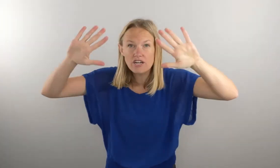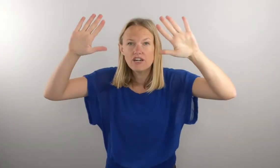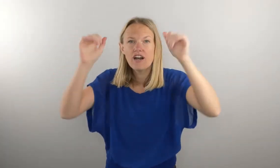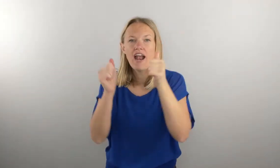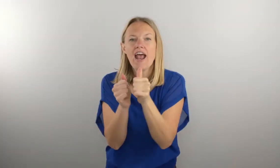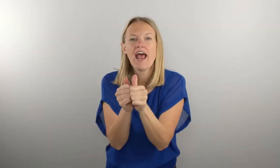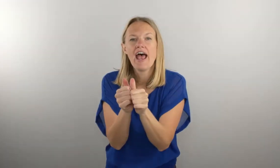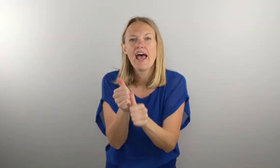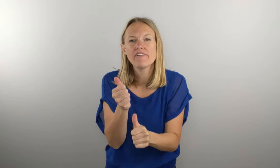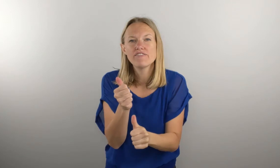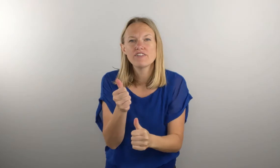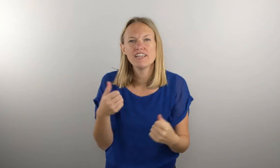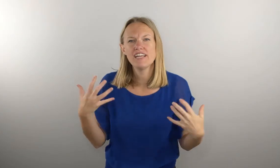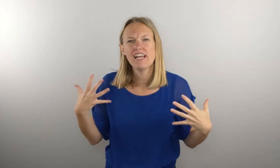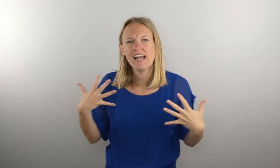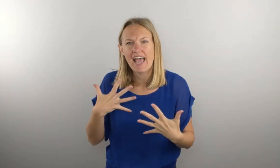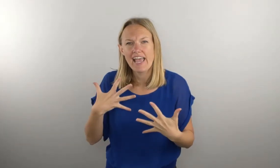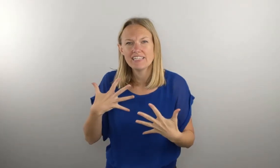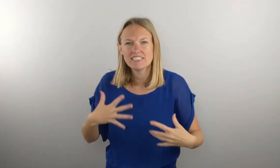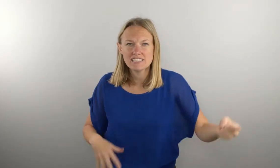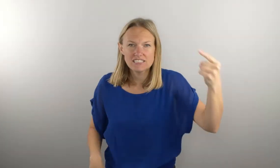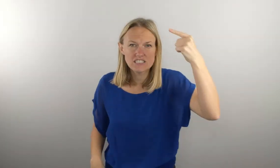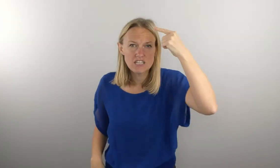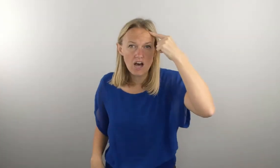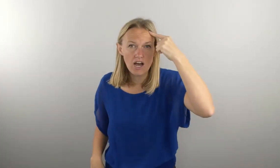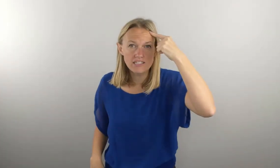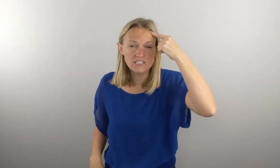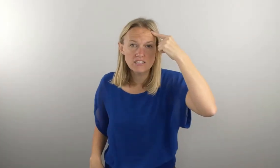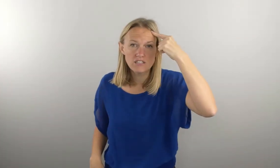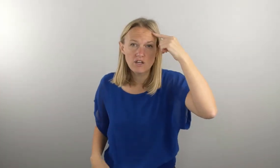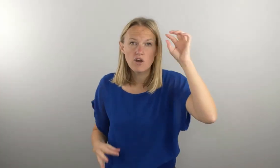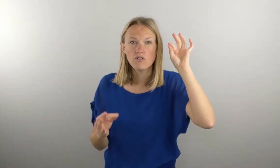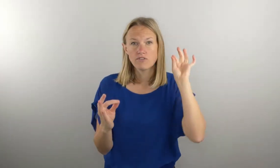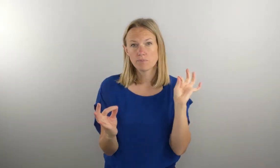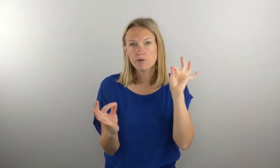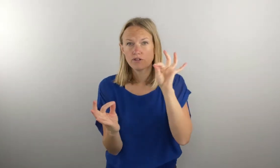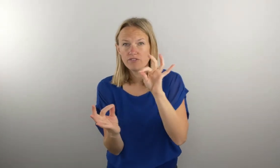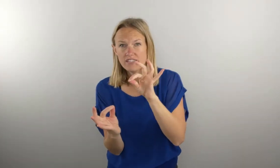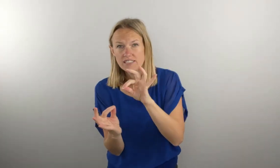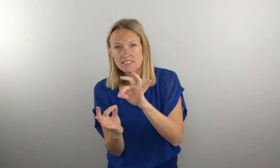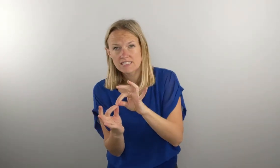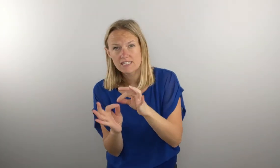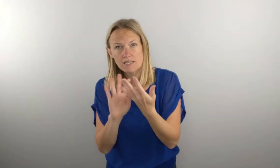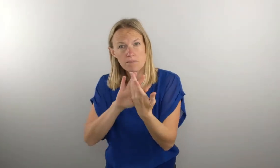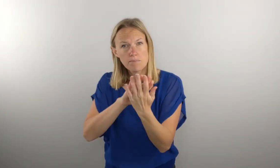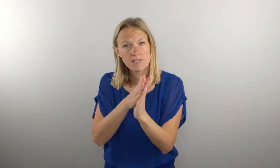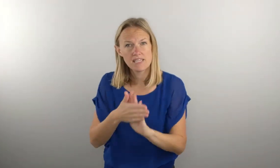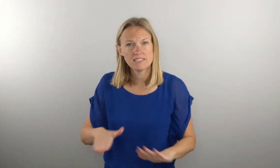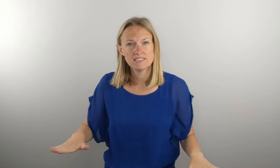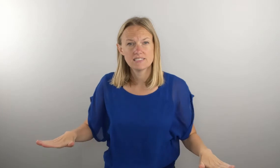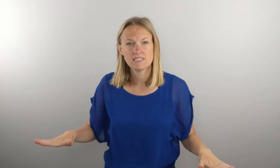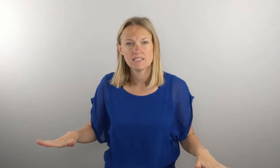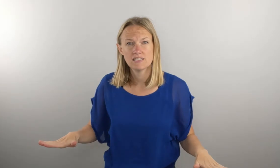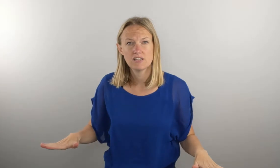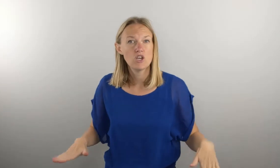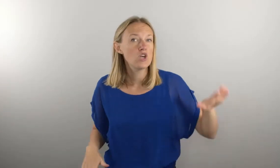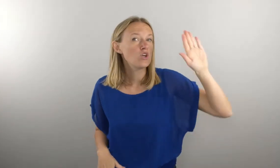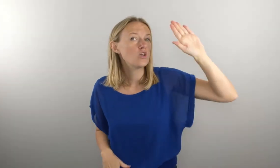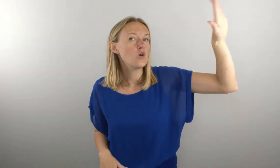Surrender every anxious thought for perfect peace,